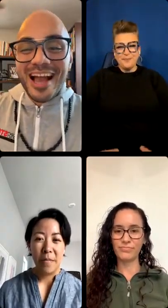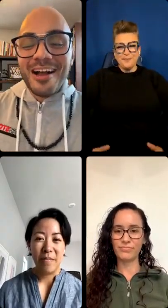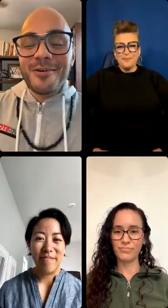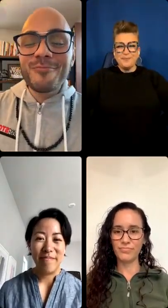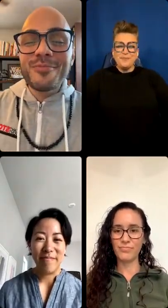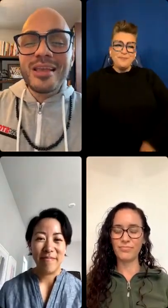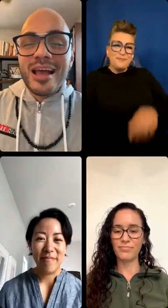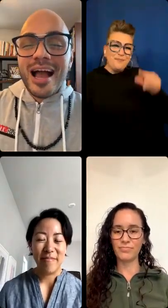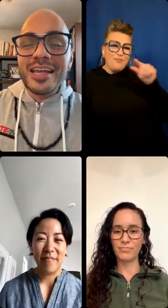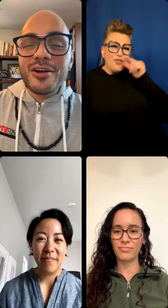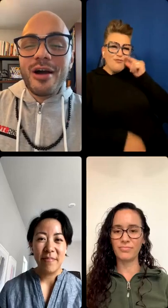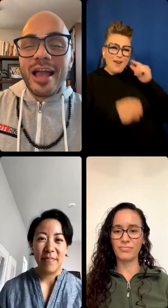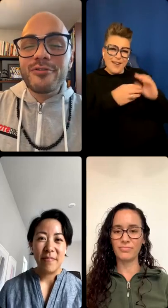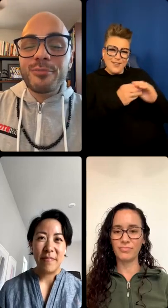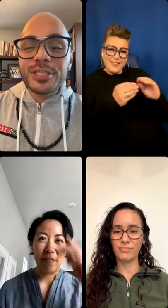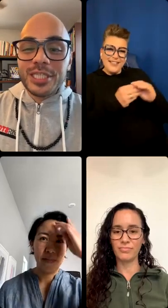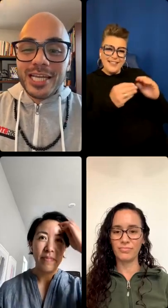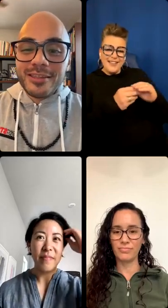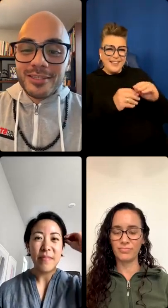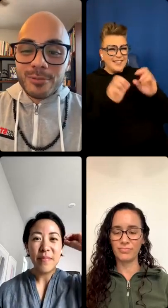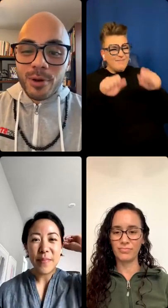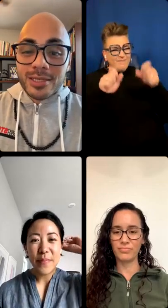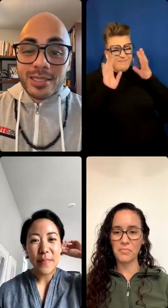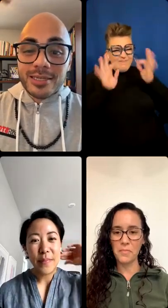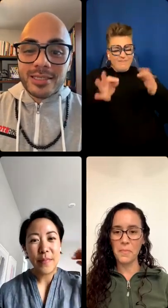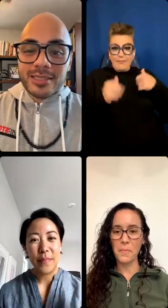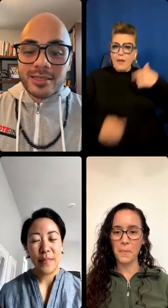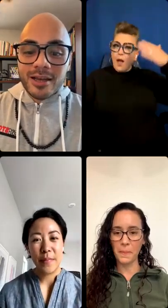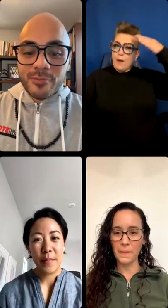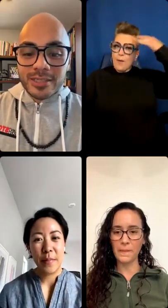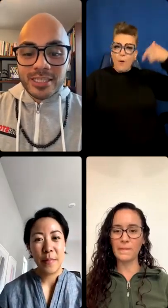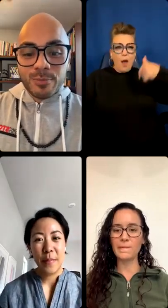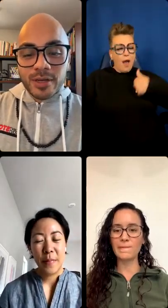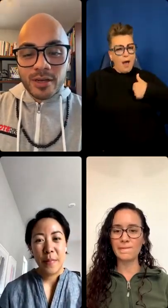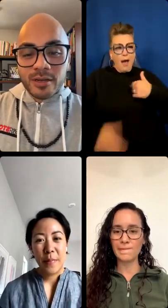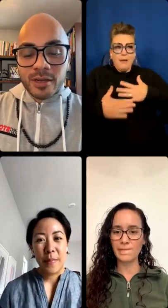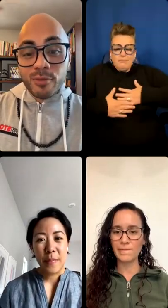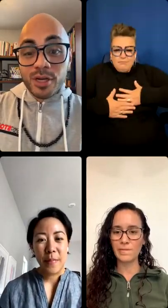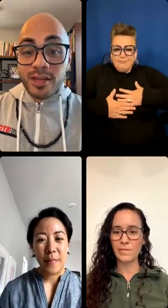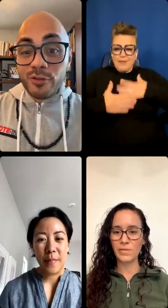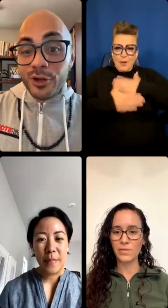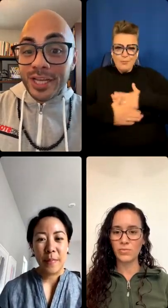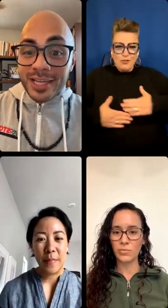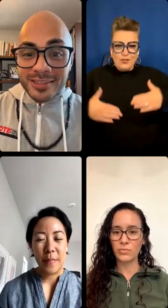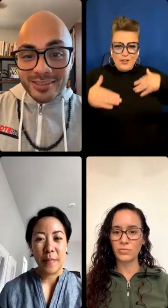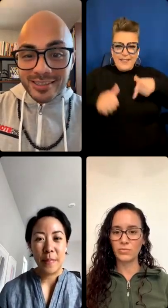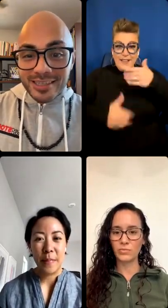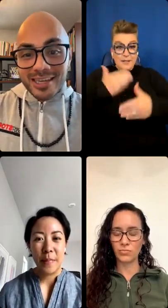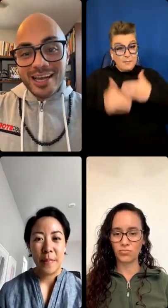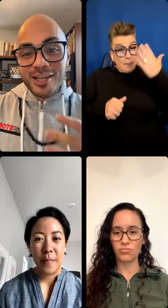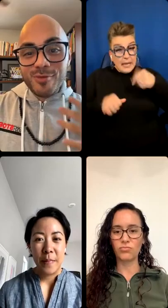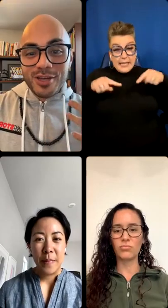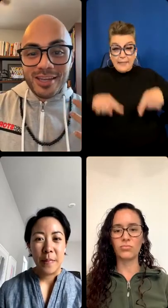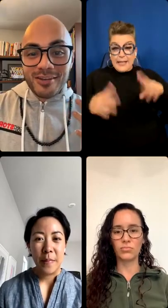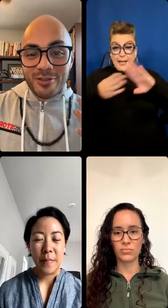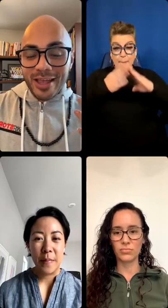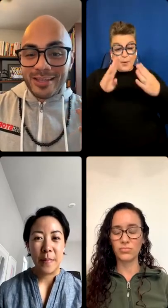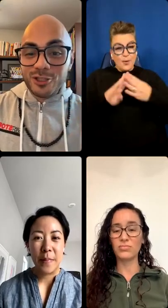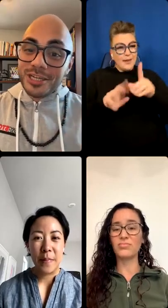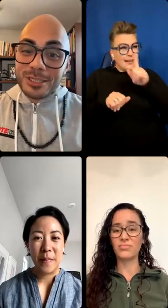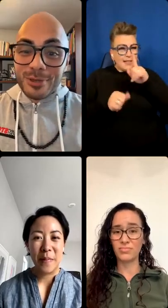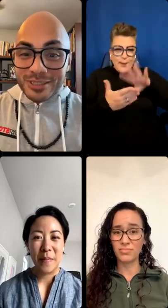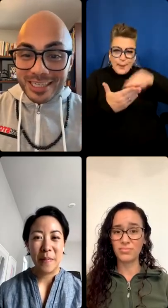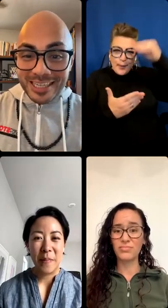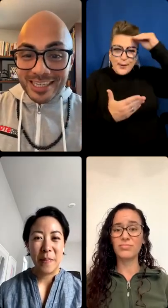Absolutely. I know I've appreciated this process because it's been a community of learning, a community of